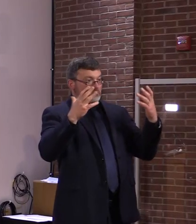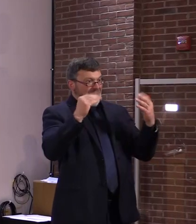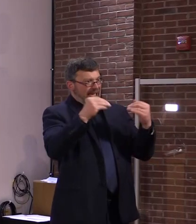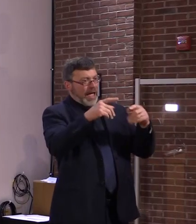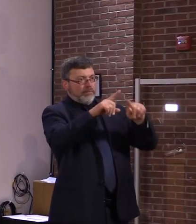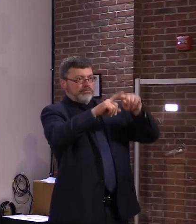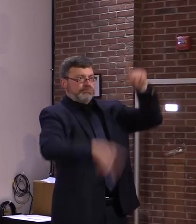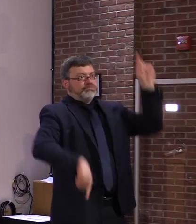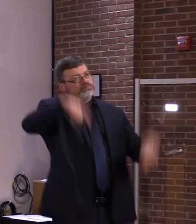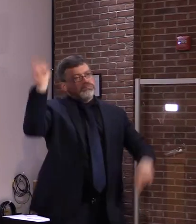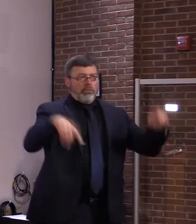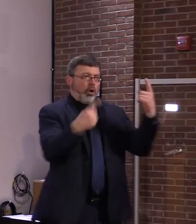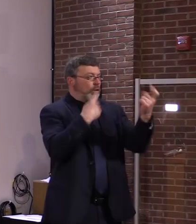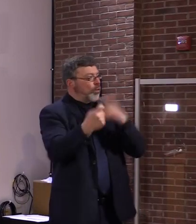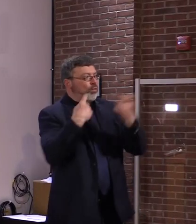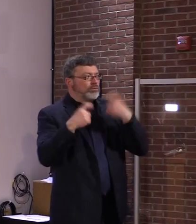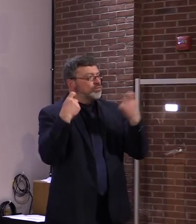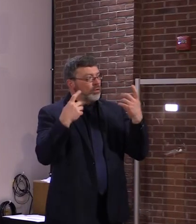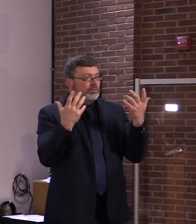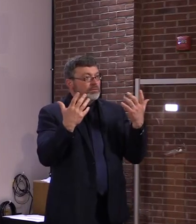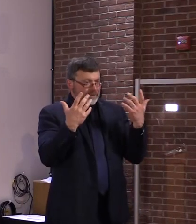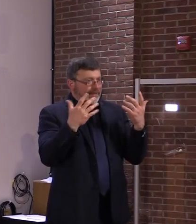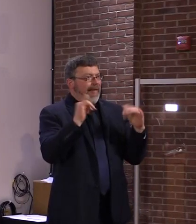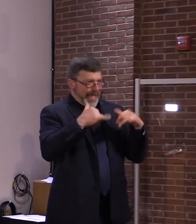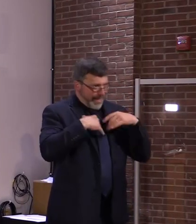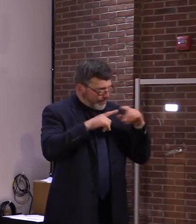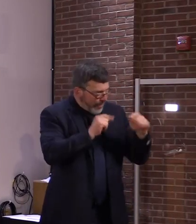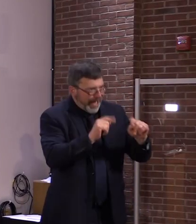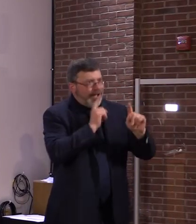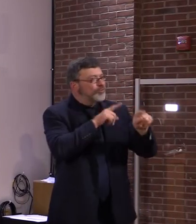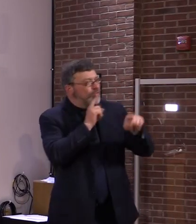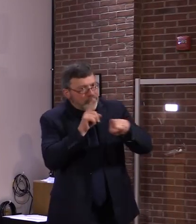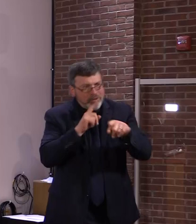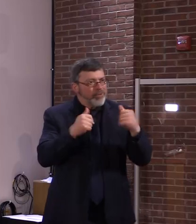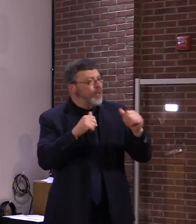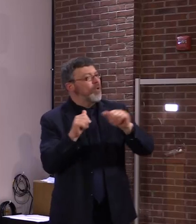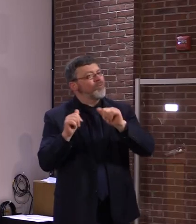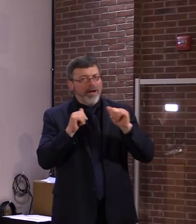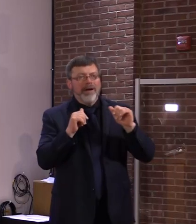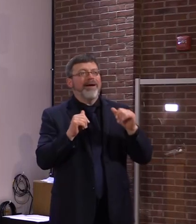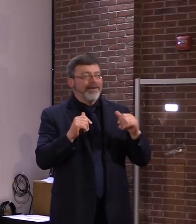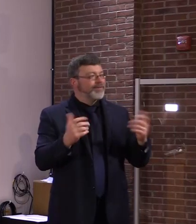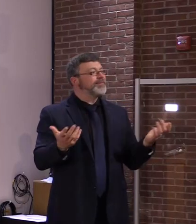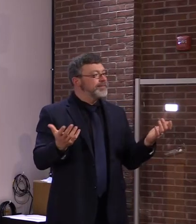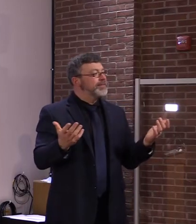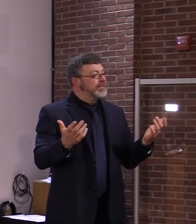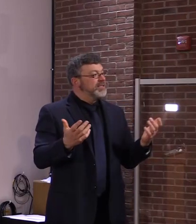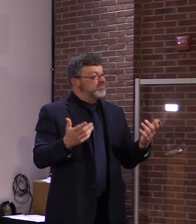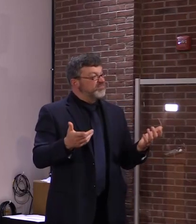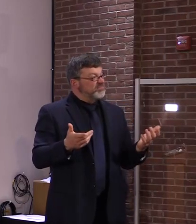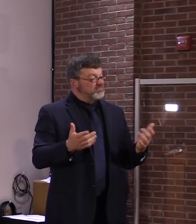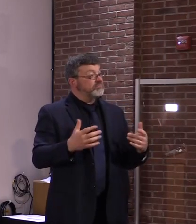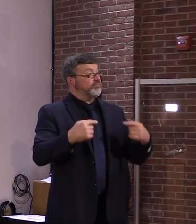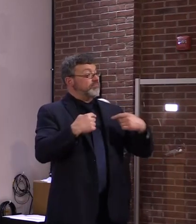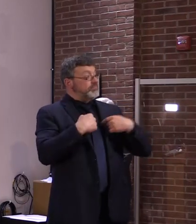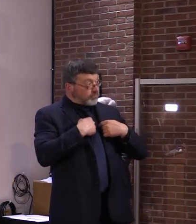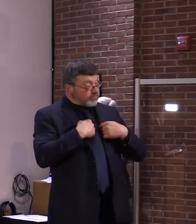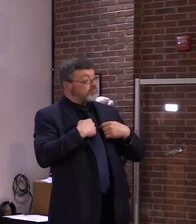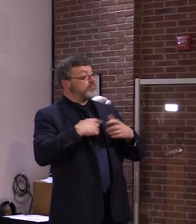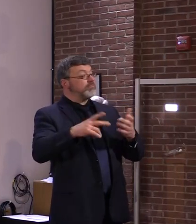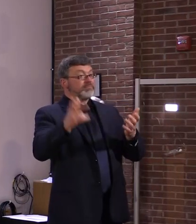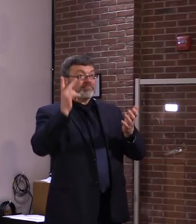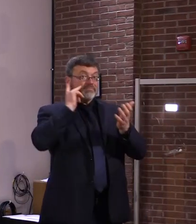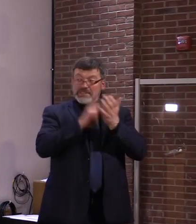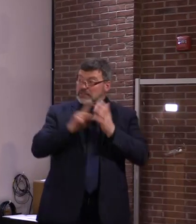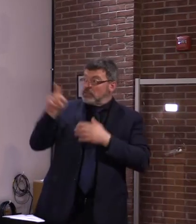have all the answers. But it's also engaged a lot of our cabinet as well, and that's been key as well